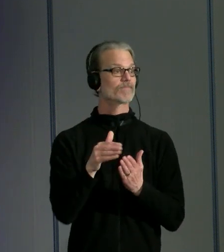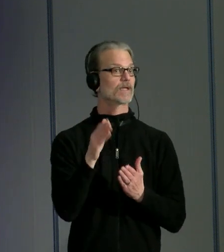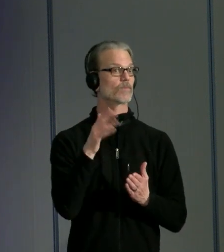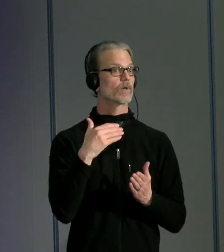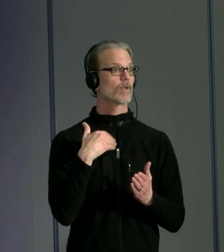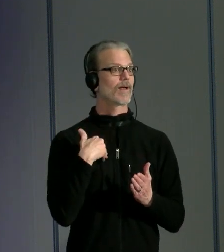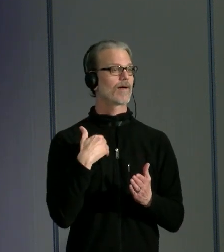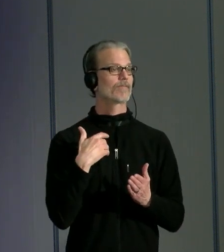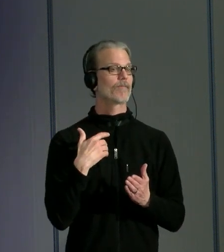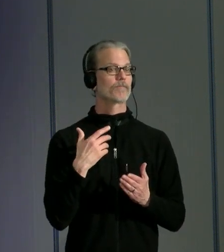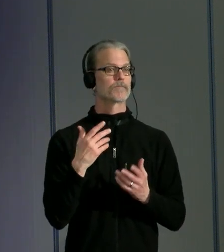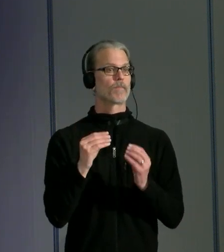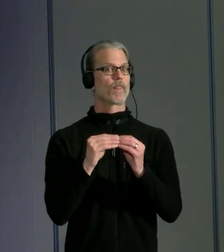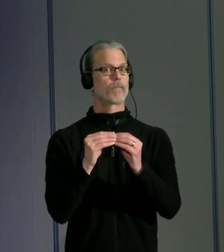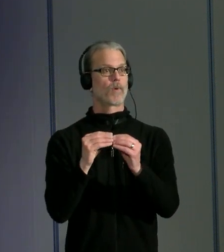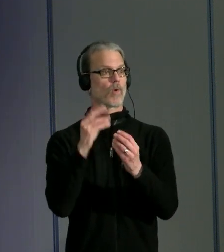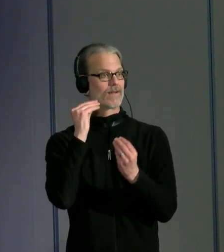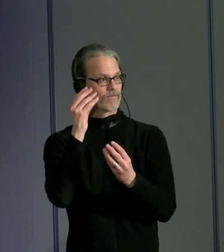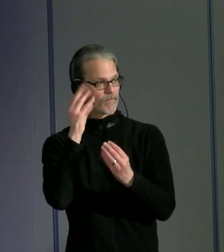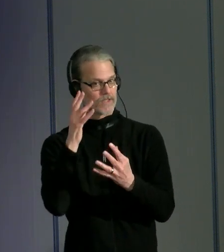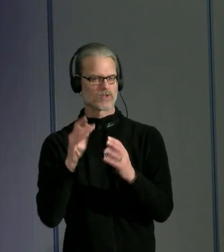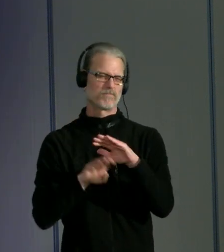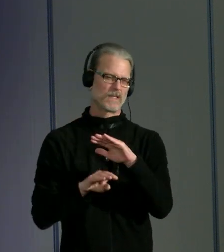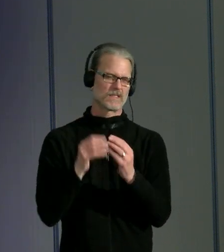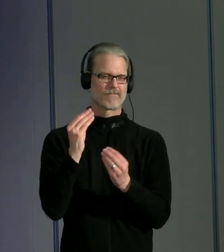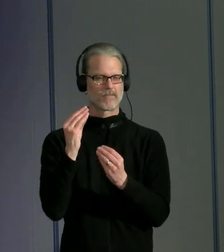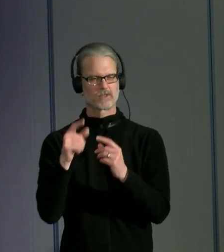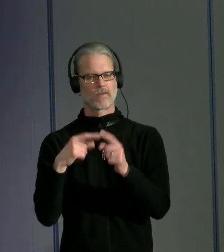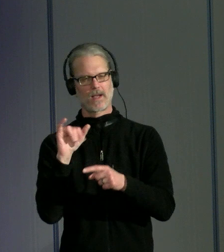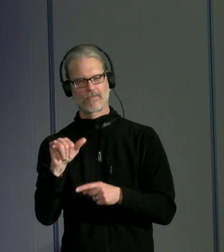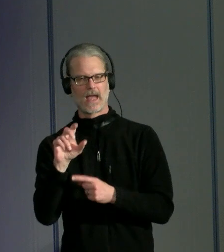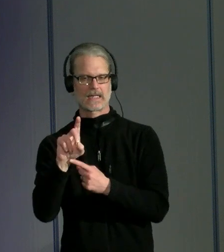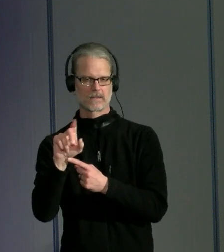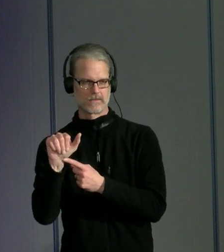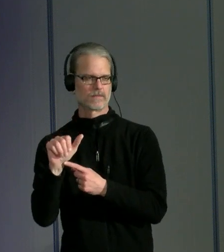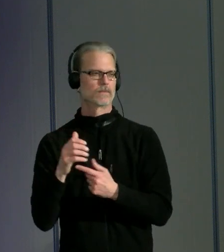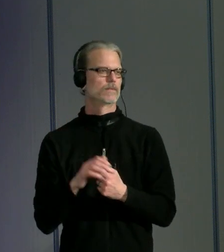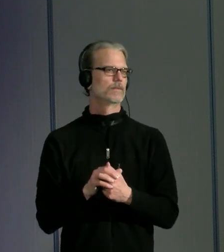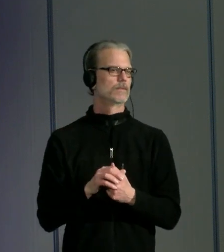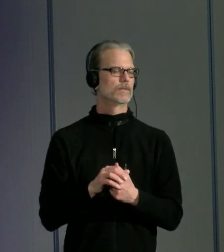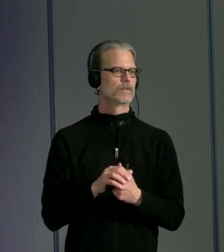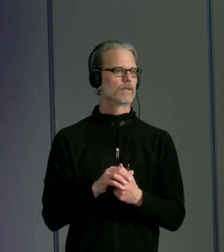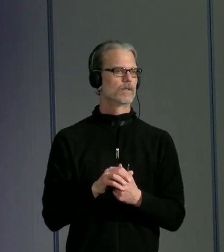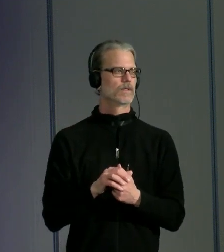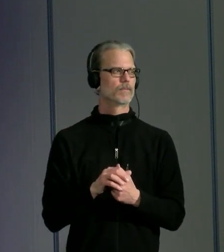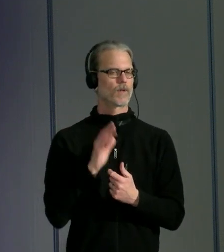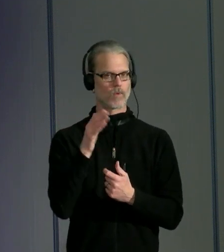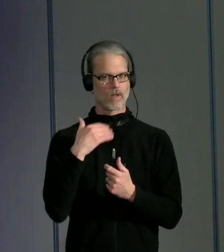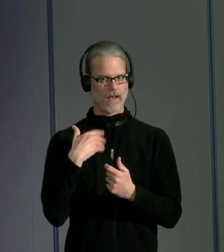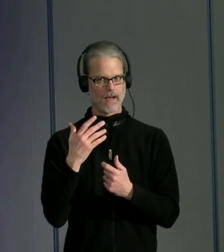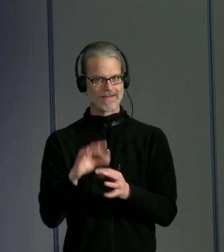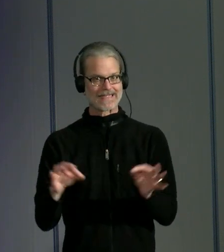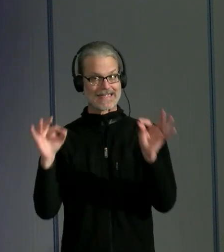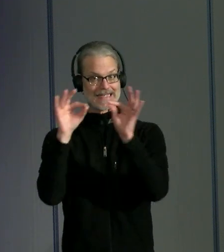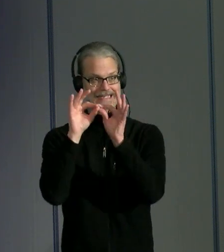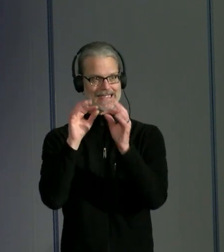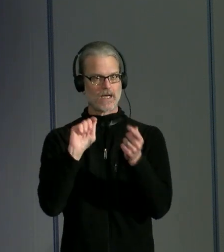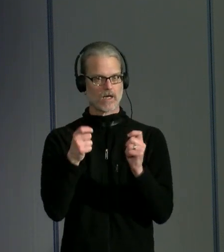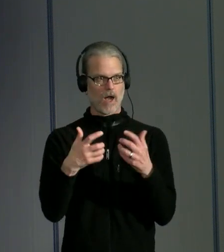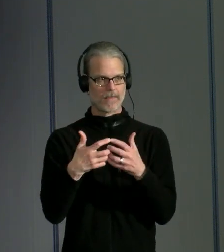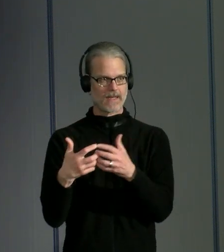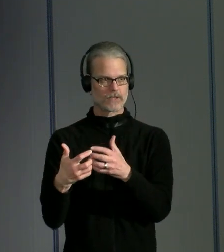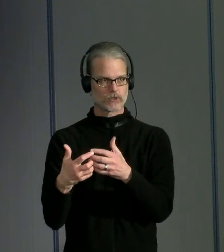longer publications with some basic information about that disability or medical condition. There's going to be key